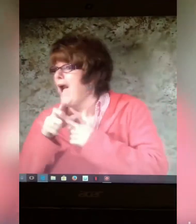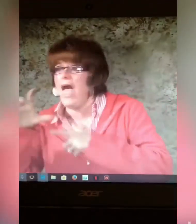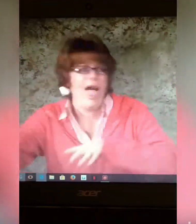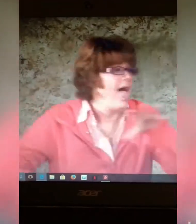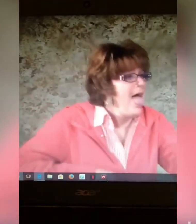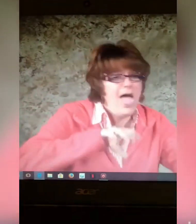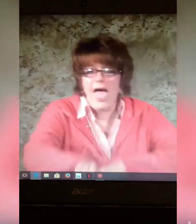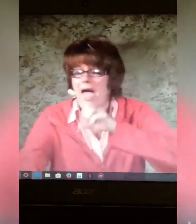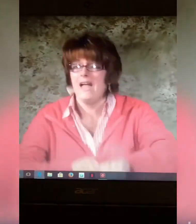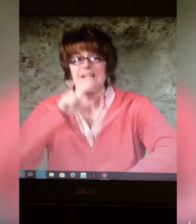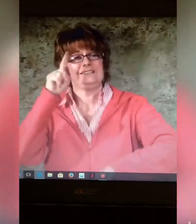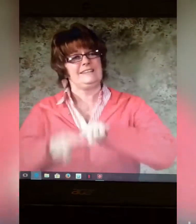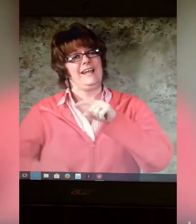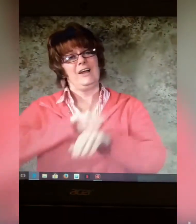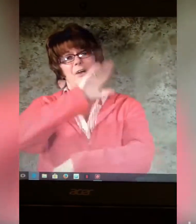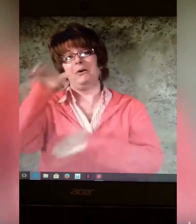in my class. I couldn't grab all of them.